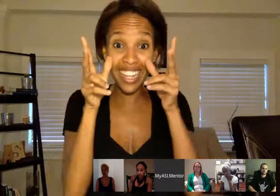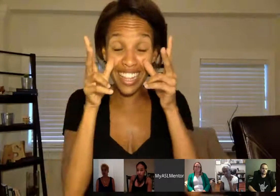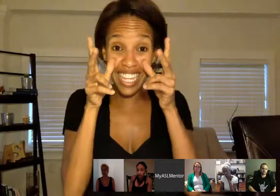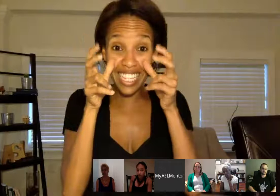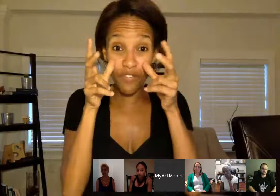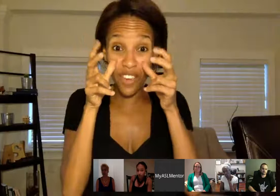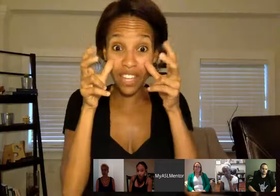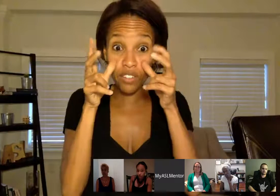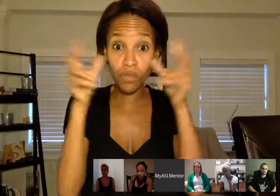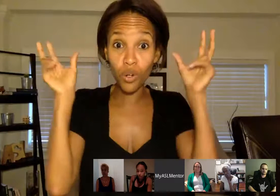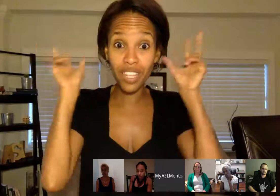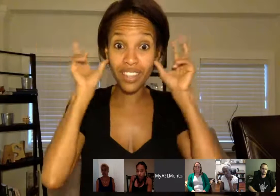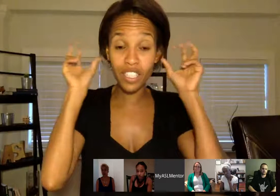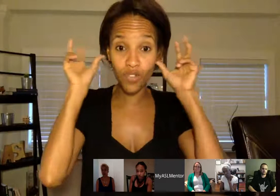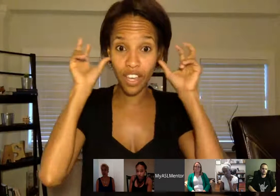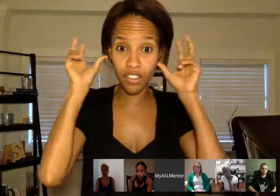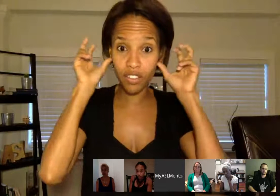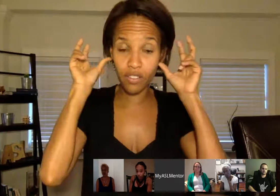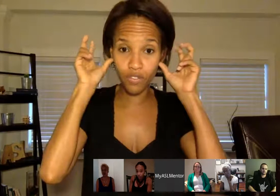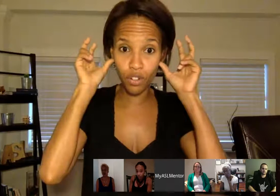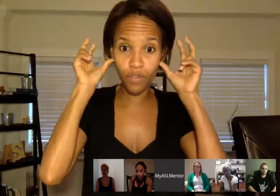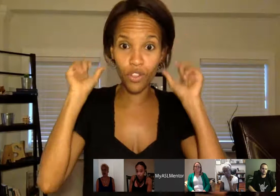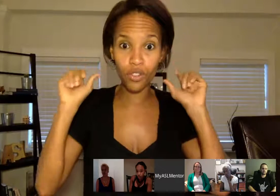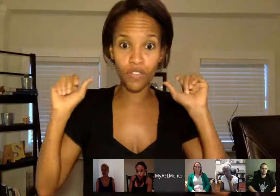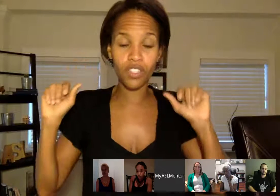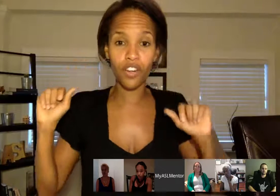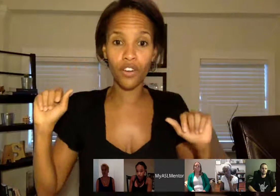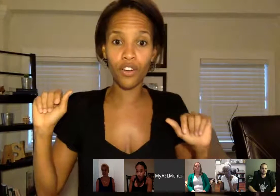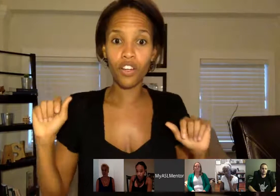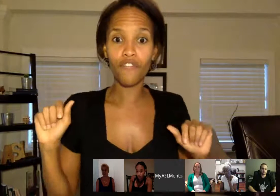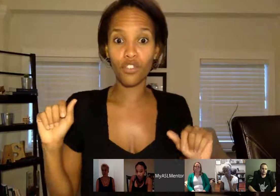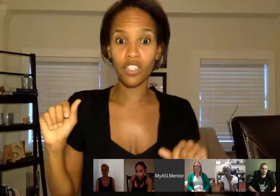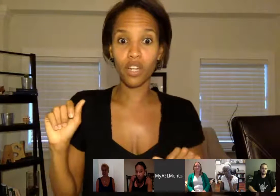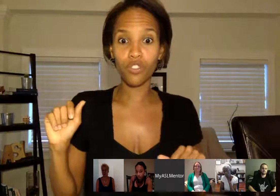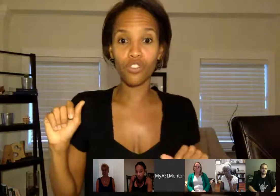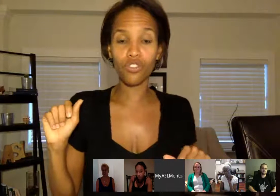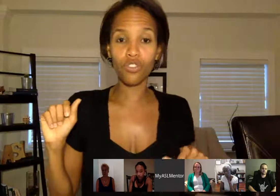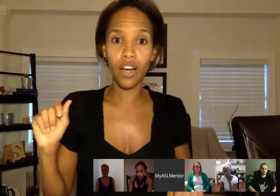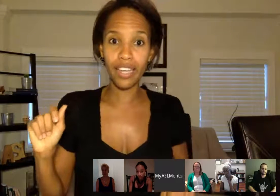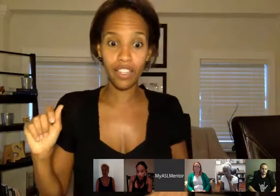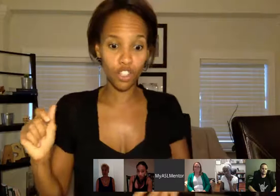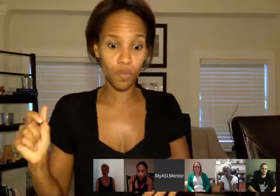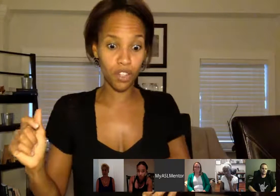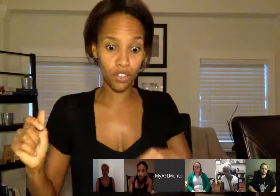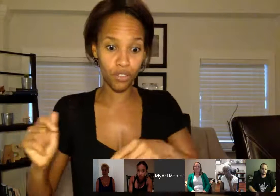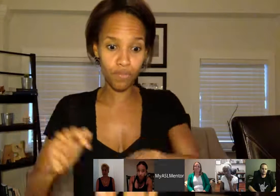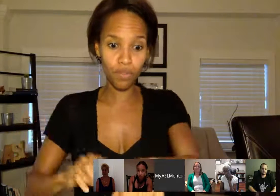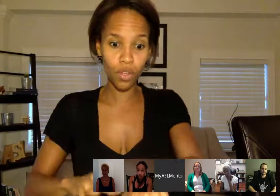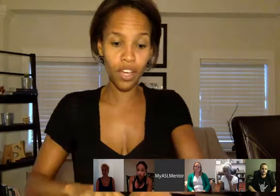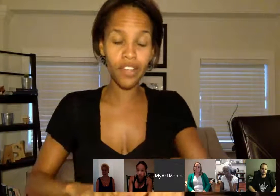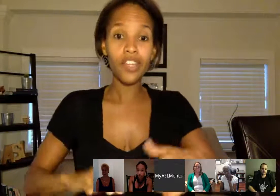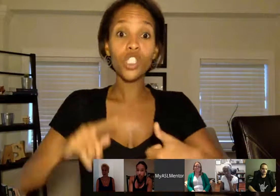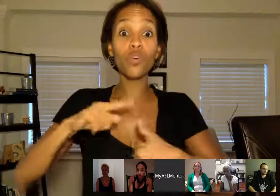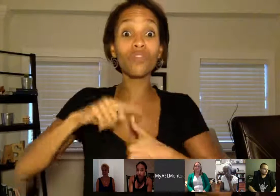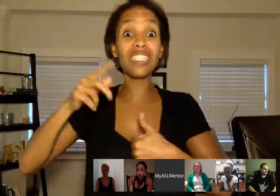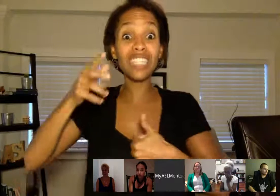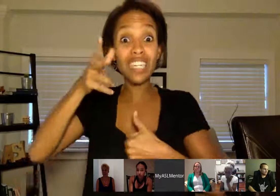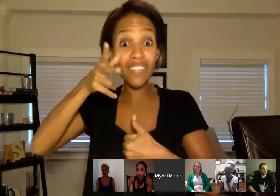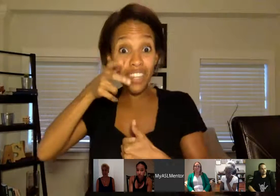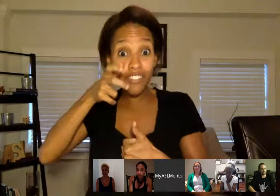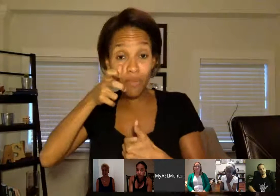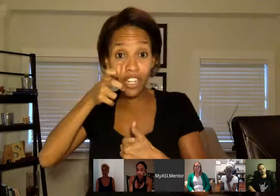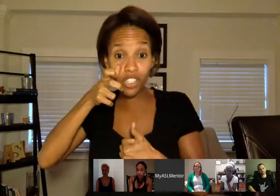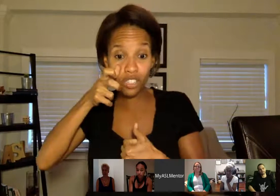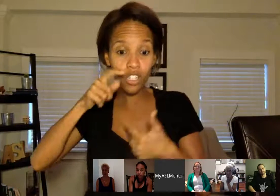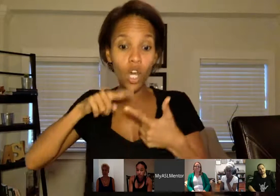understanding, this fails more than this fails for those of us that are first language English speakers. Okay, so we receive